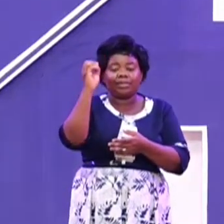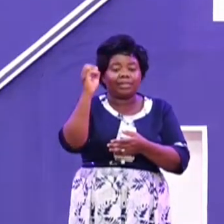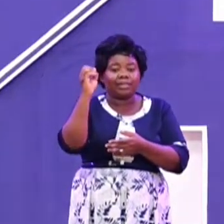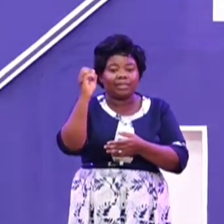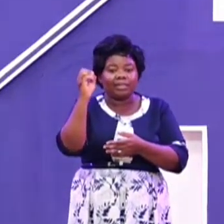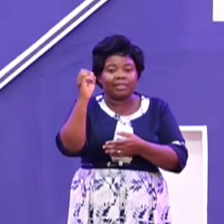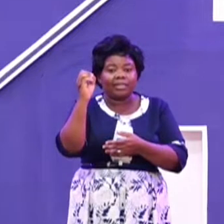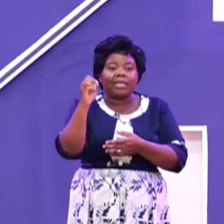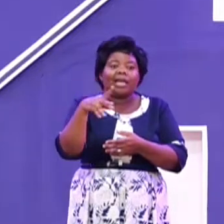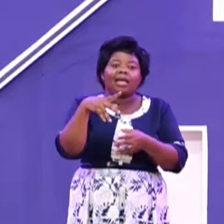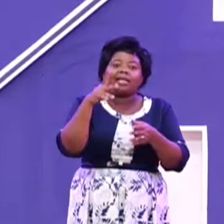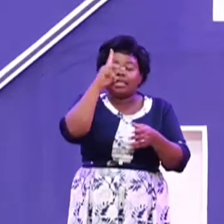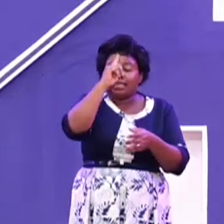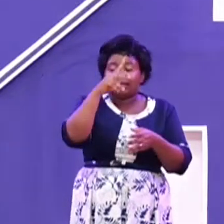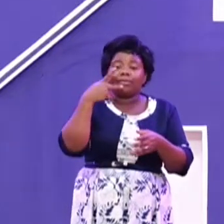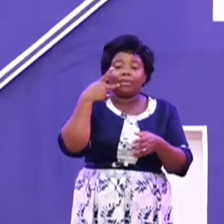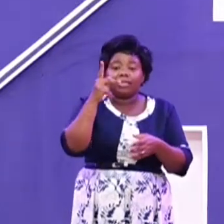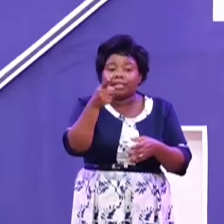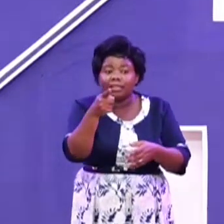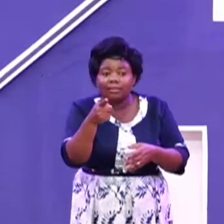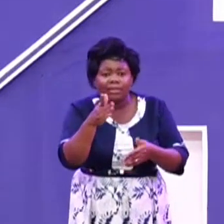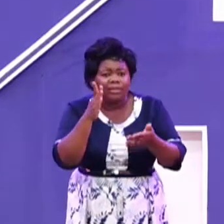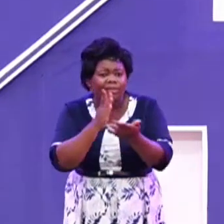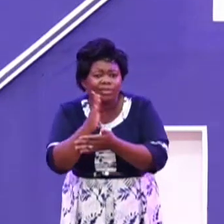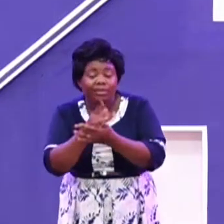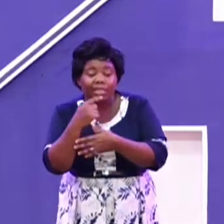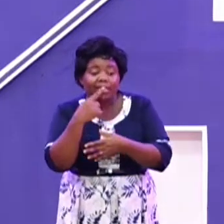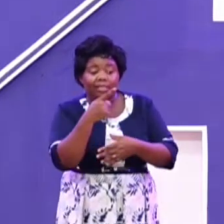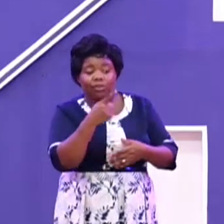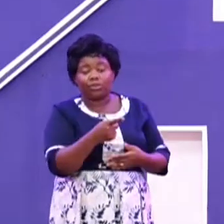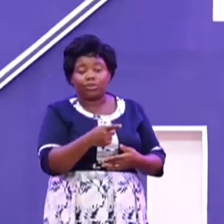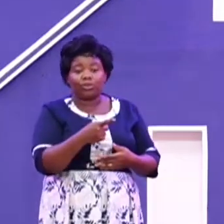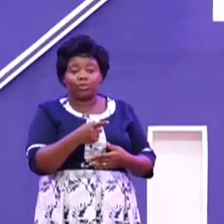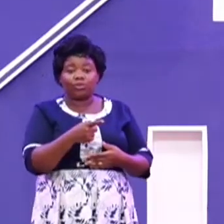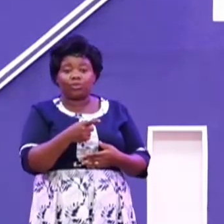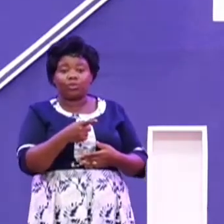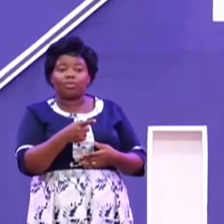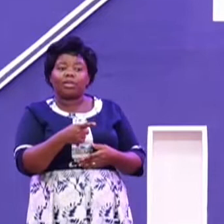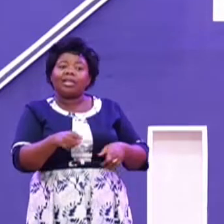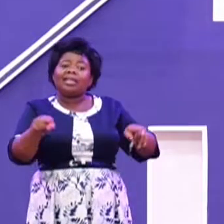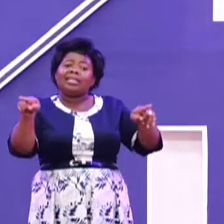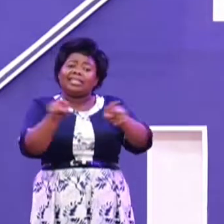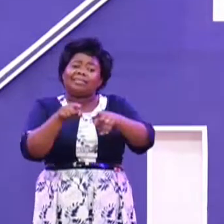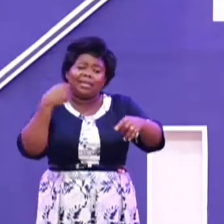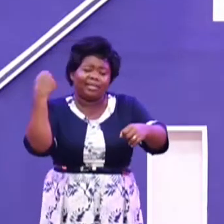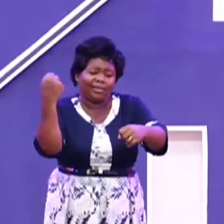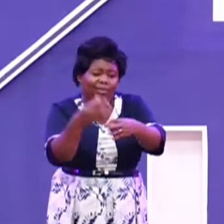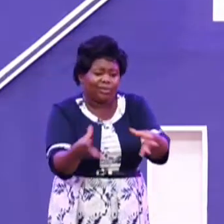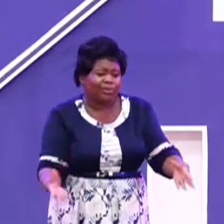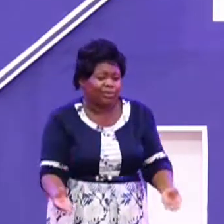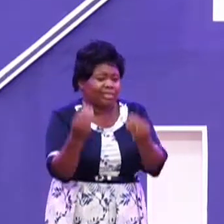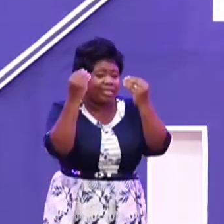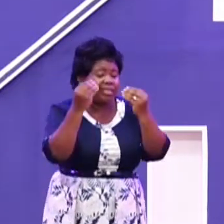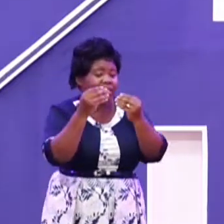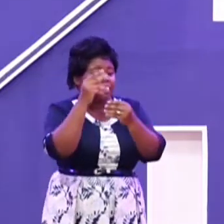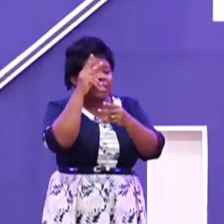king will answer them, truly I say to you, as you did it to